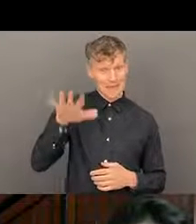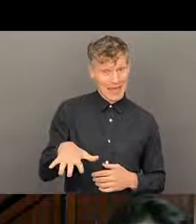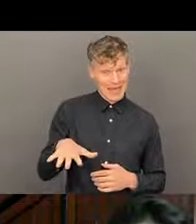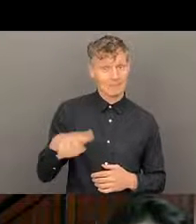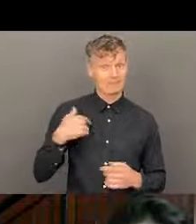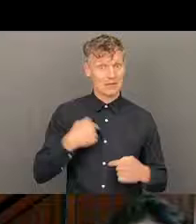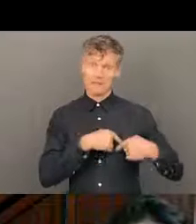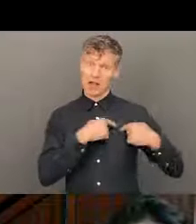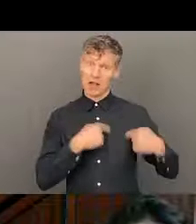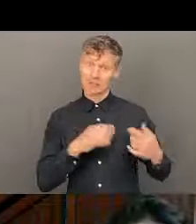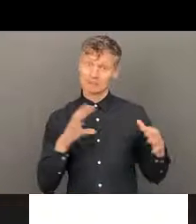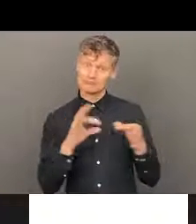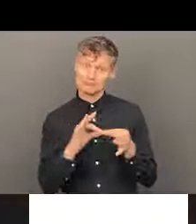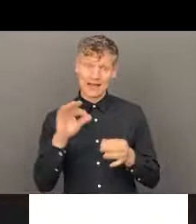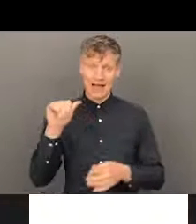and